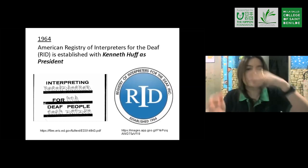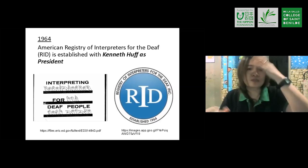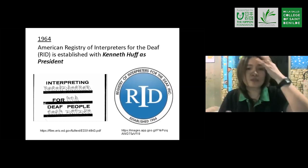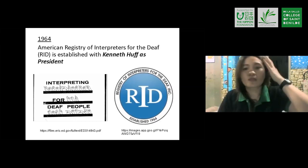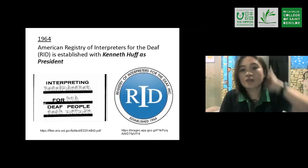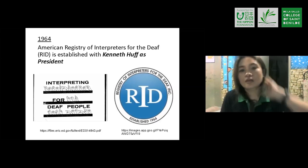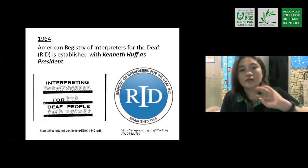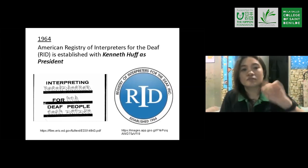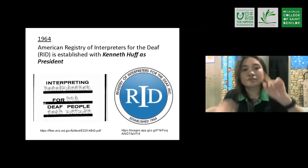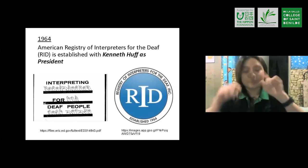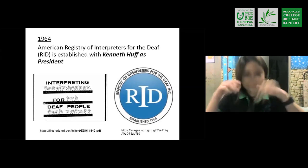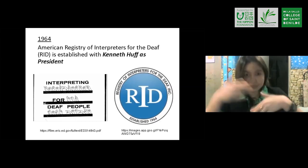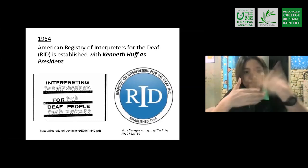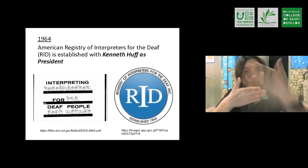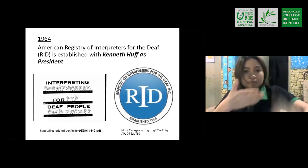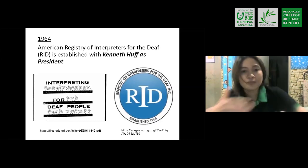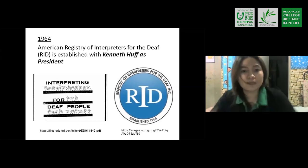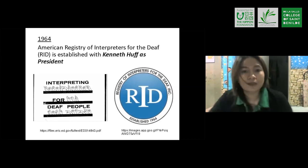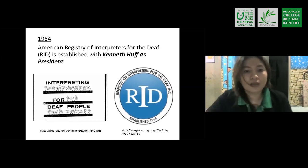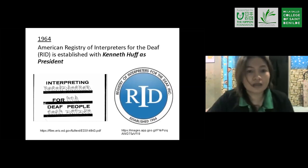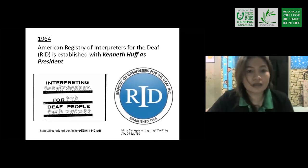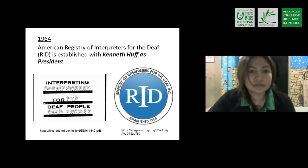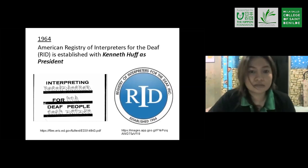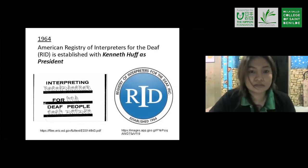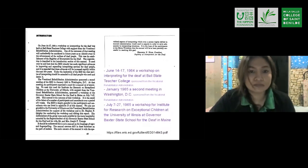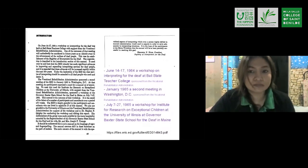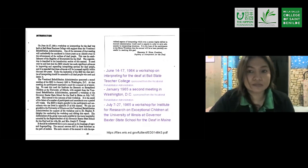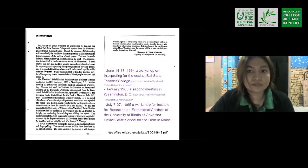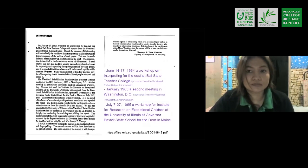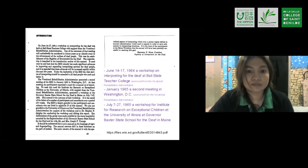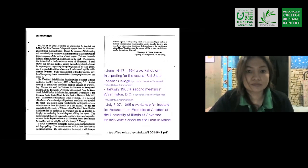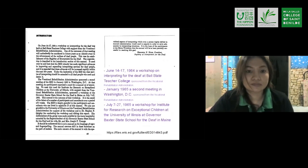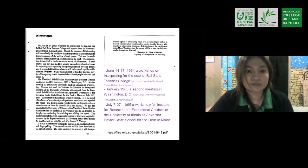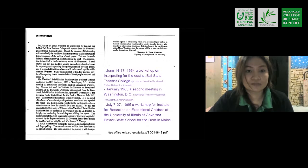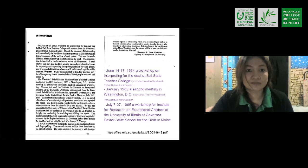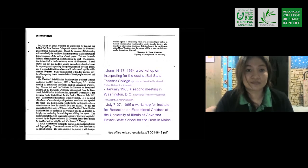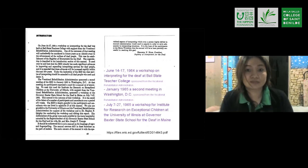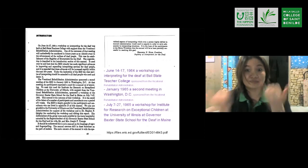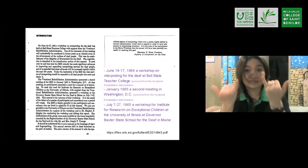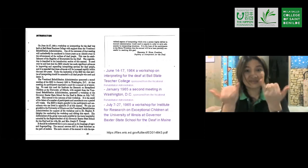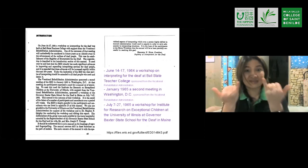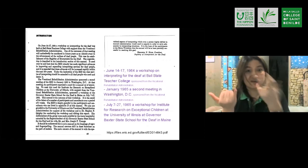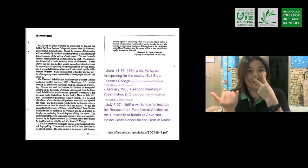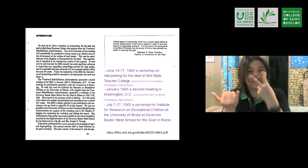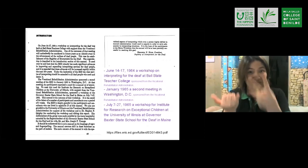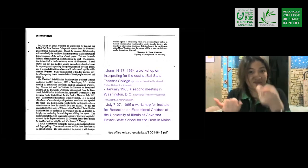idea so that they could support ASL and the advocacy.